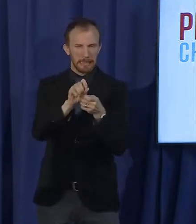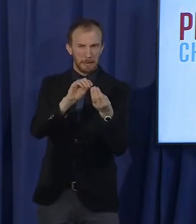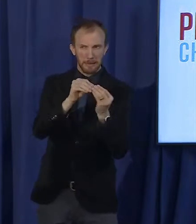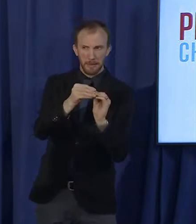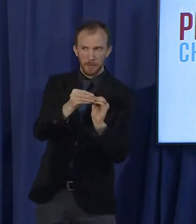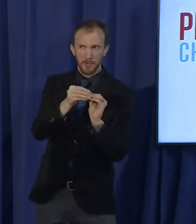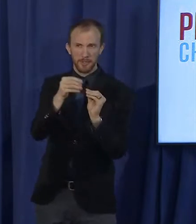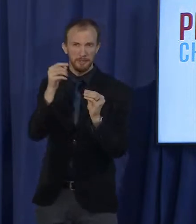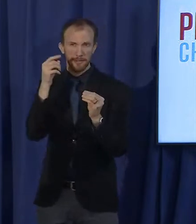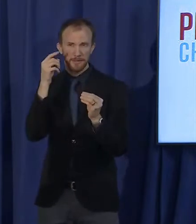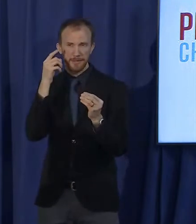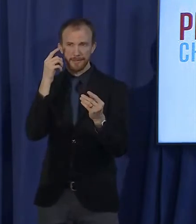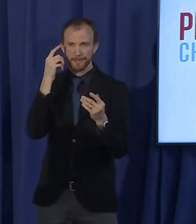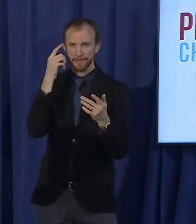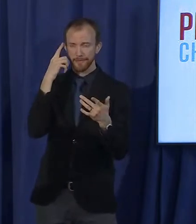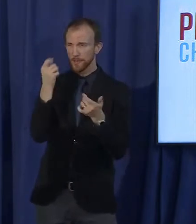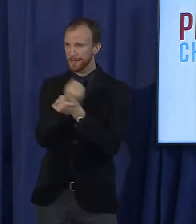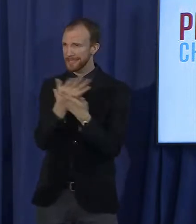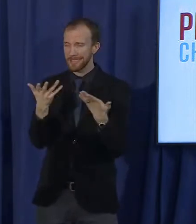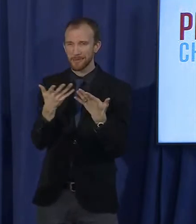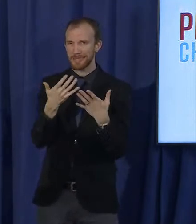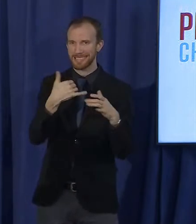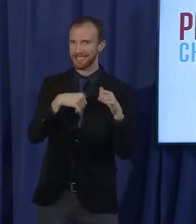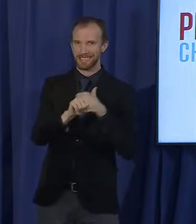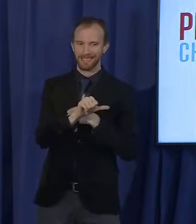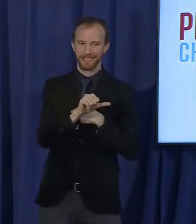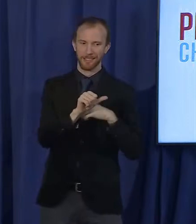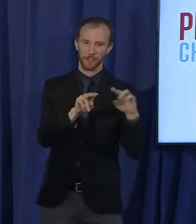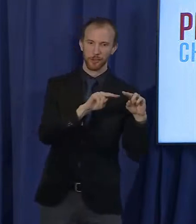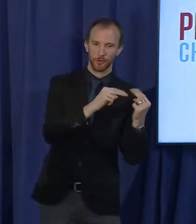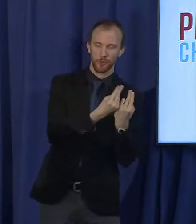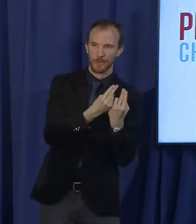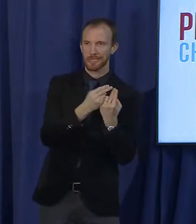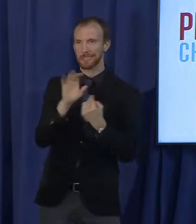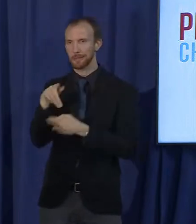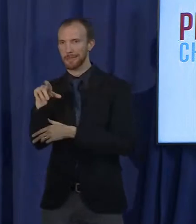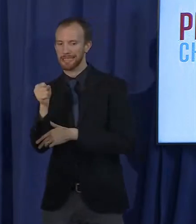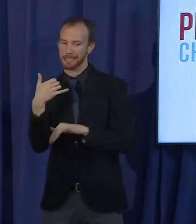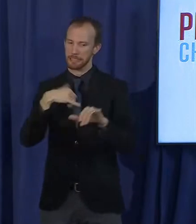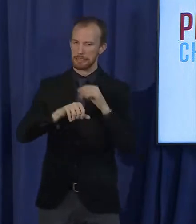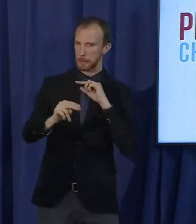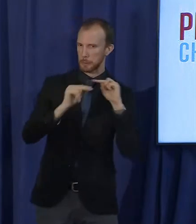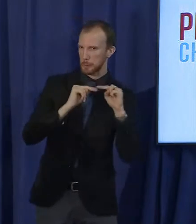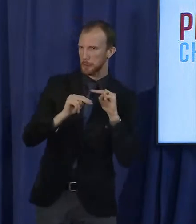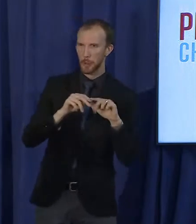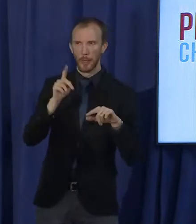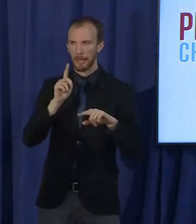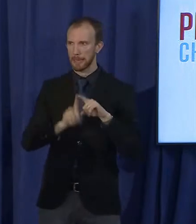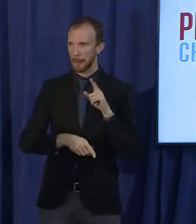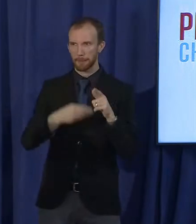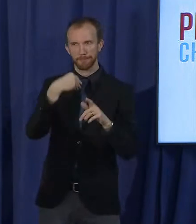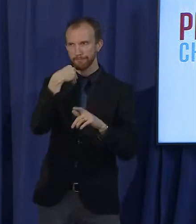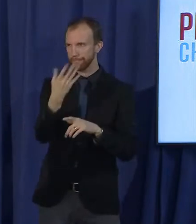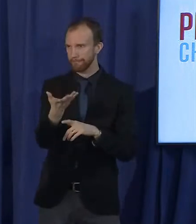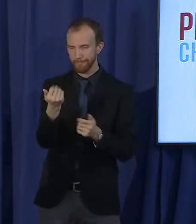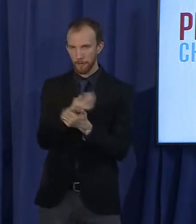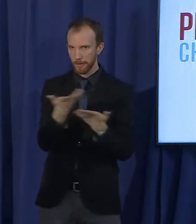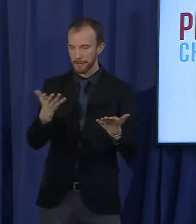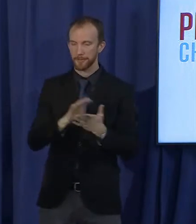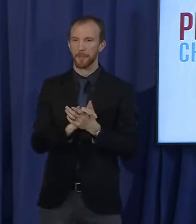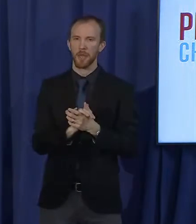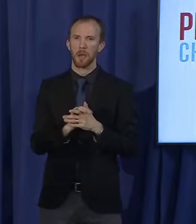negotiation, and so I don't want to speak out in details about them. But what I can tell you is that we've worked to really assess